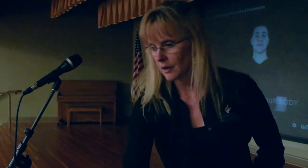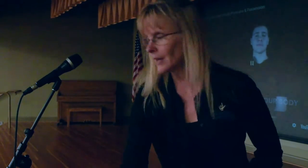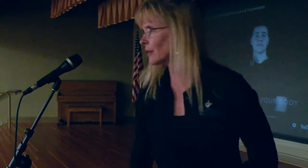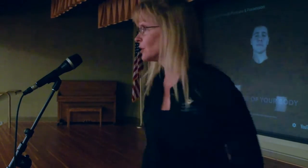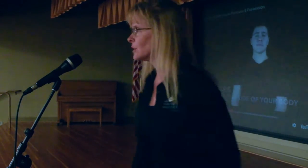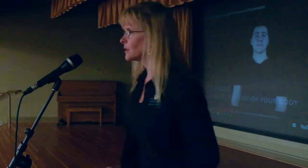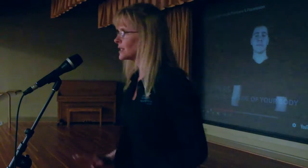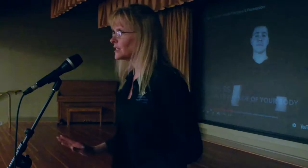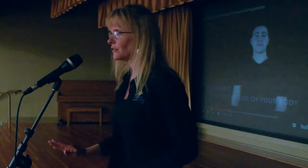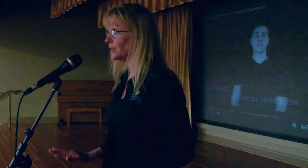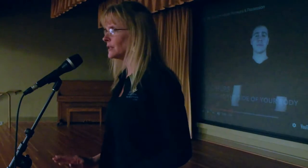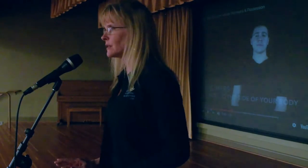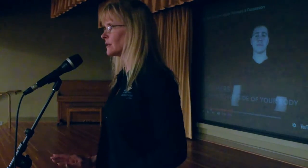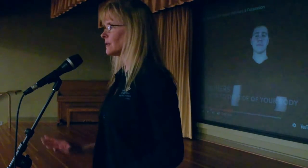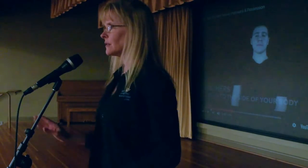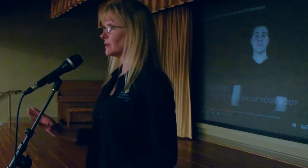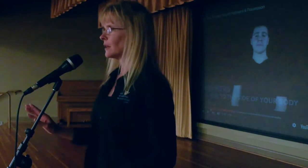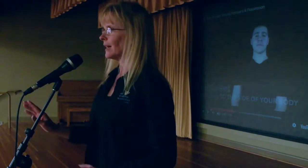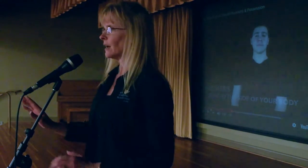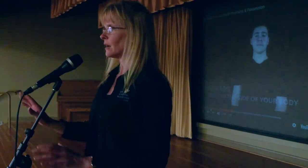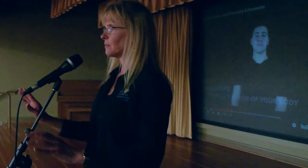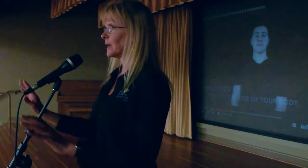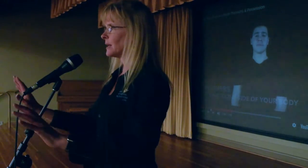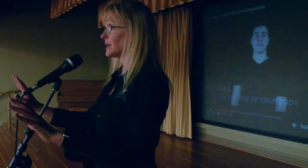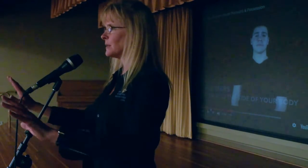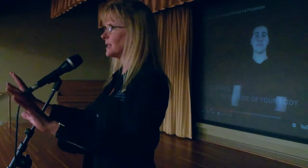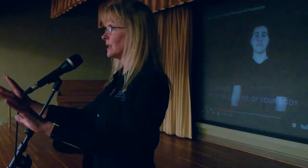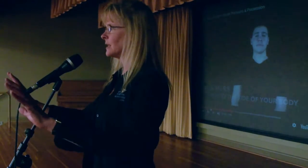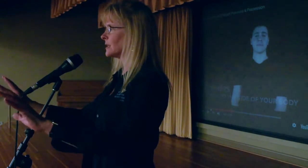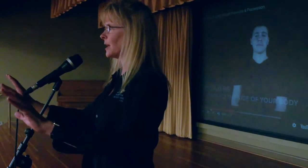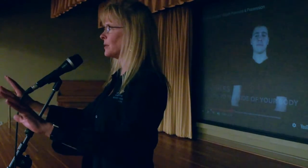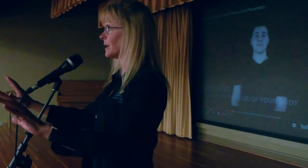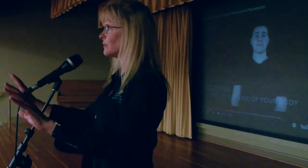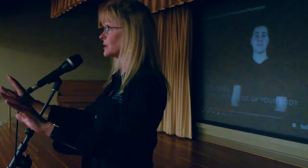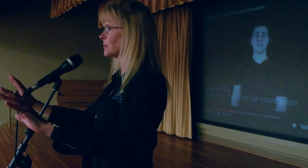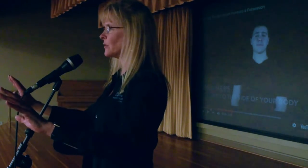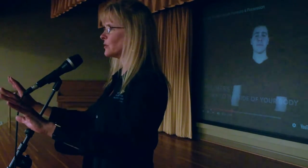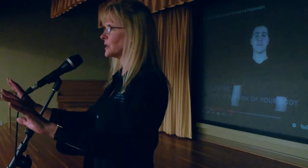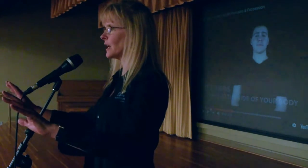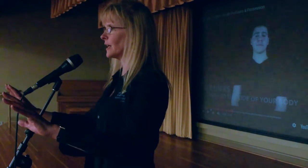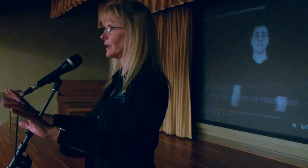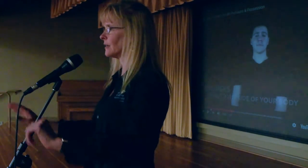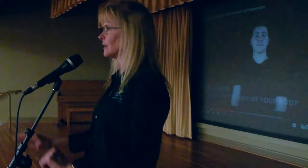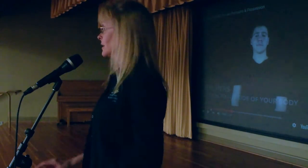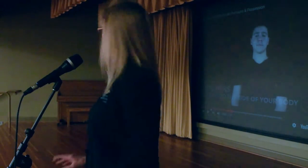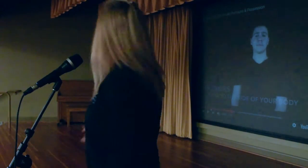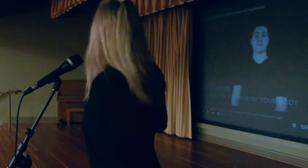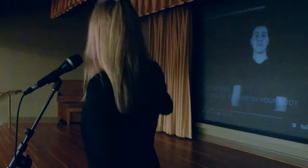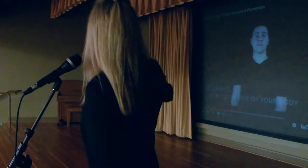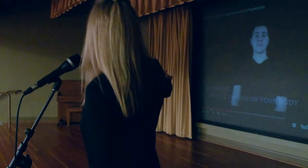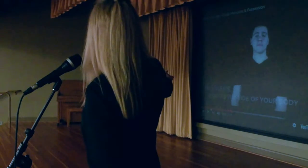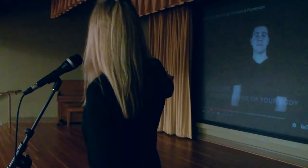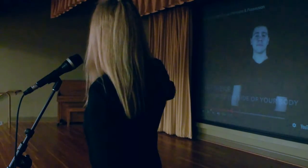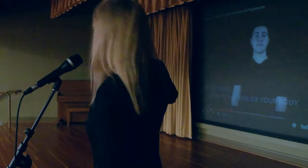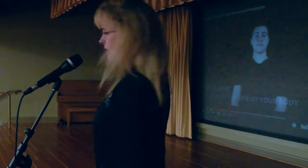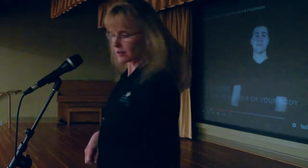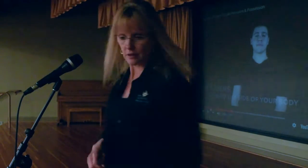Now, do you notice a difference? Because I'm seeing the same thing with some of you signing. He just signed,